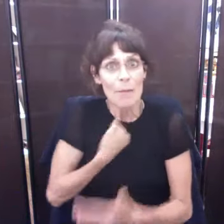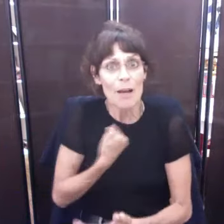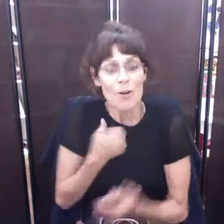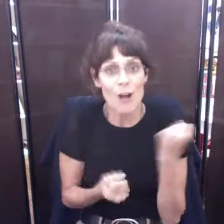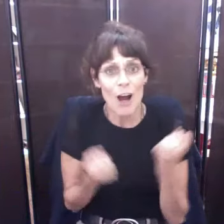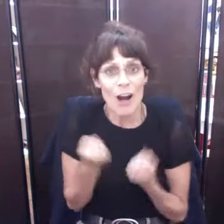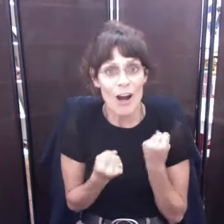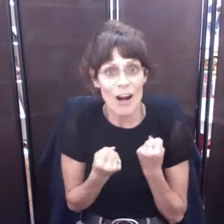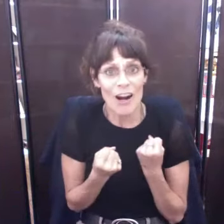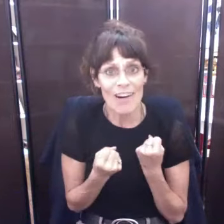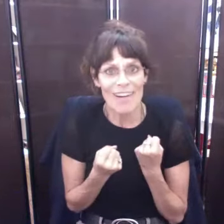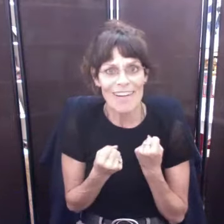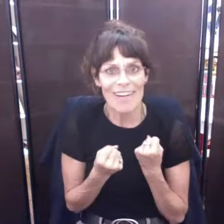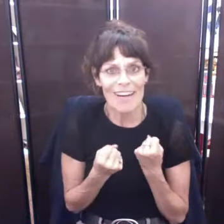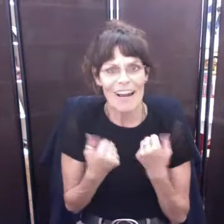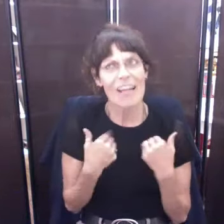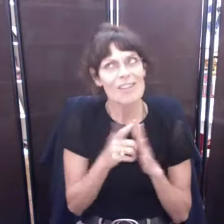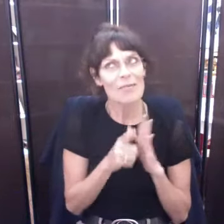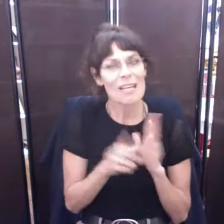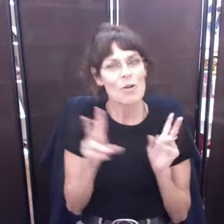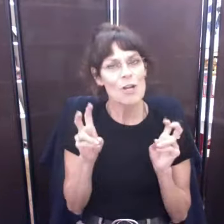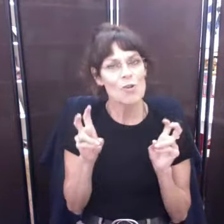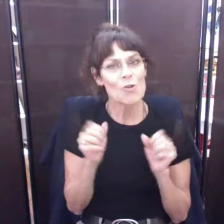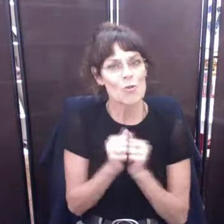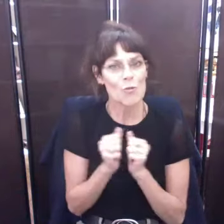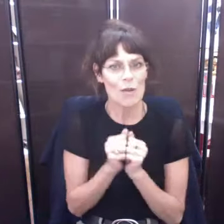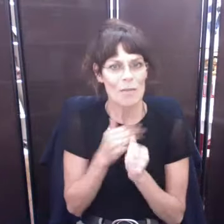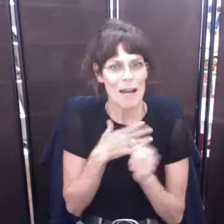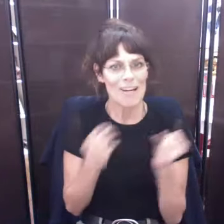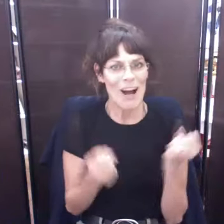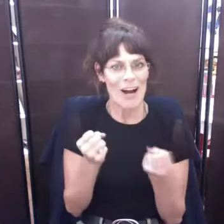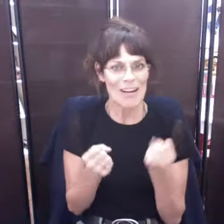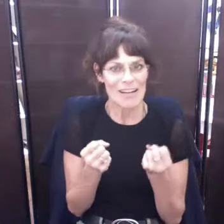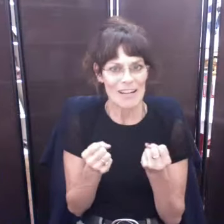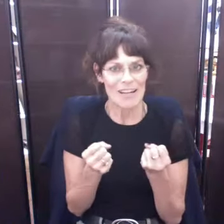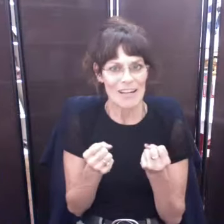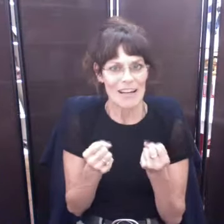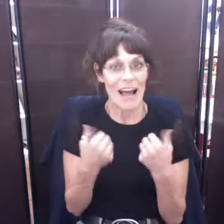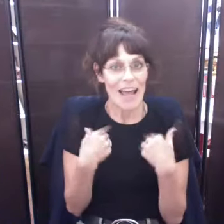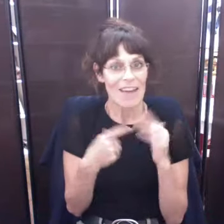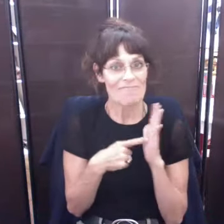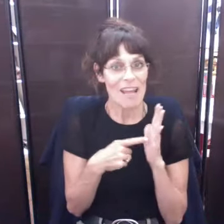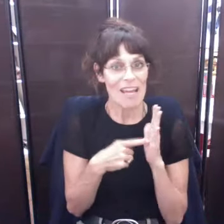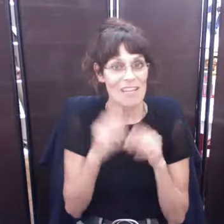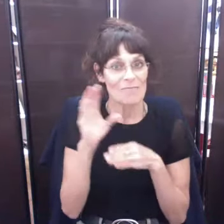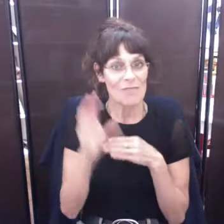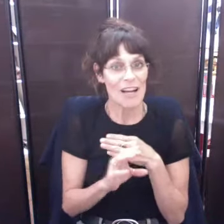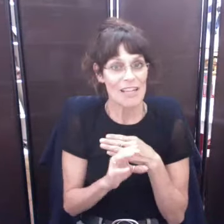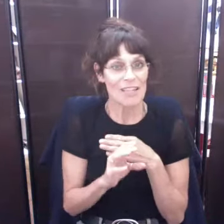having some legal issues with my car, which I have paid the price for heavily on.